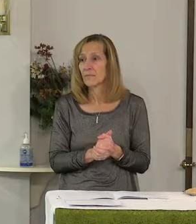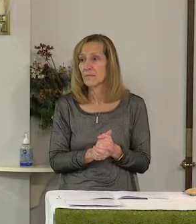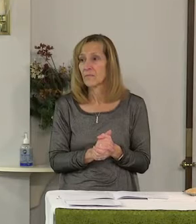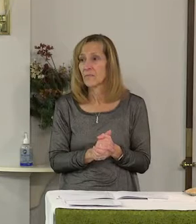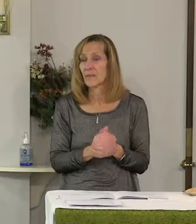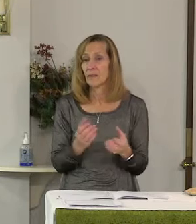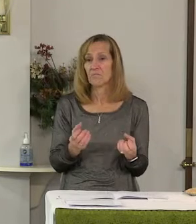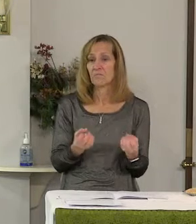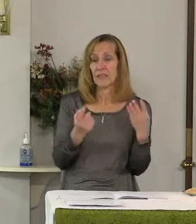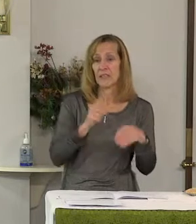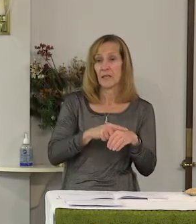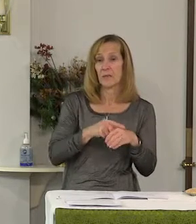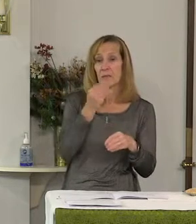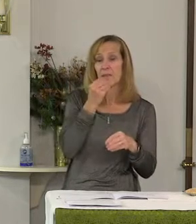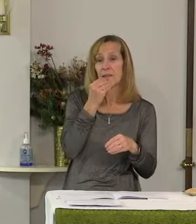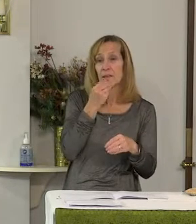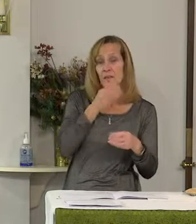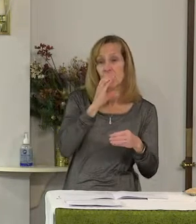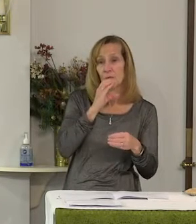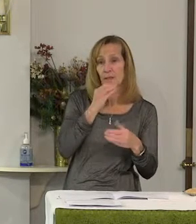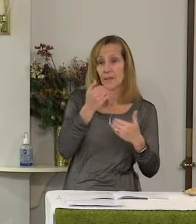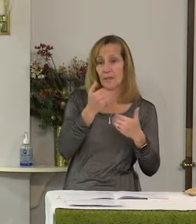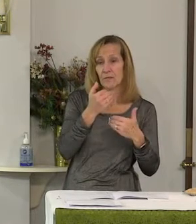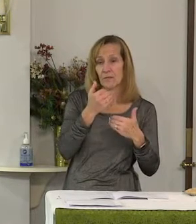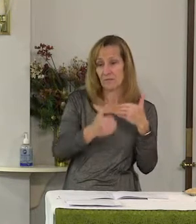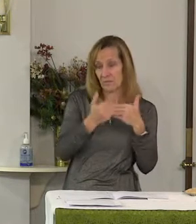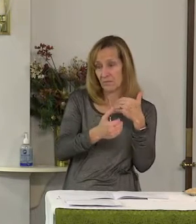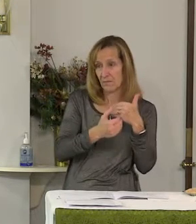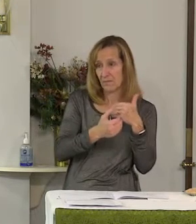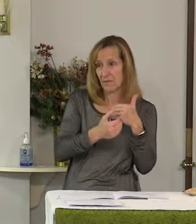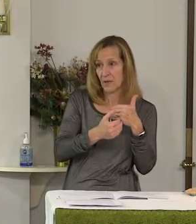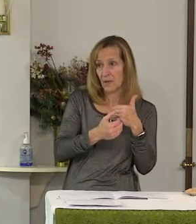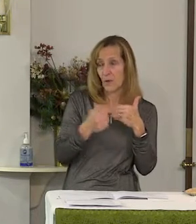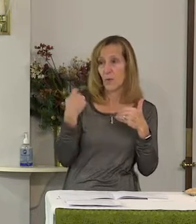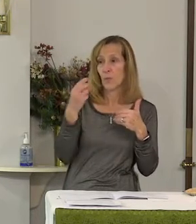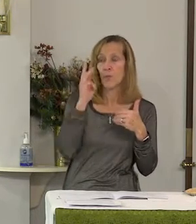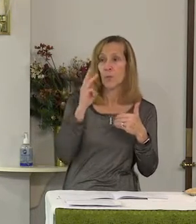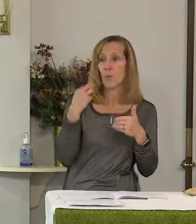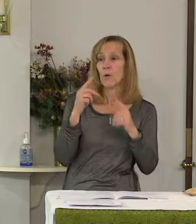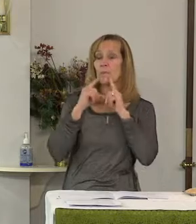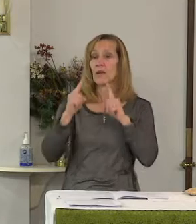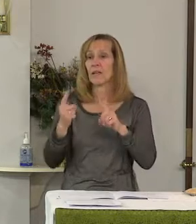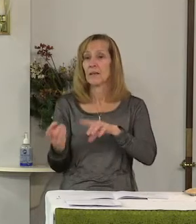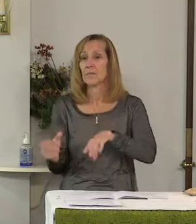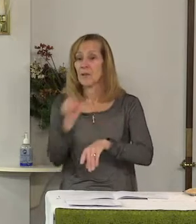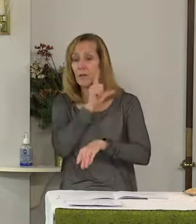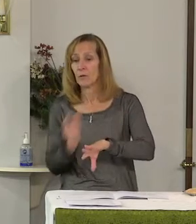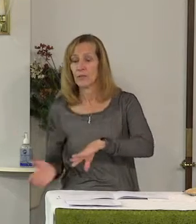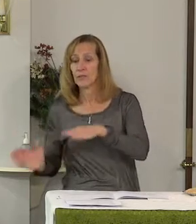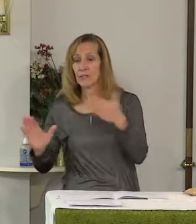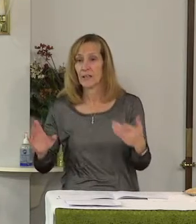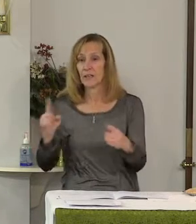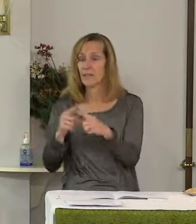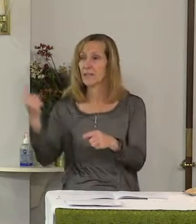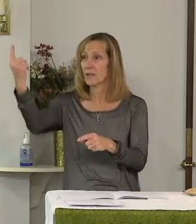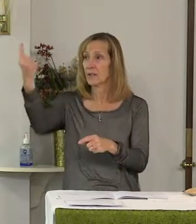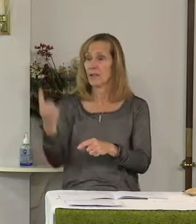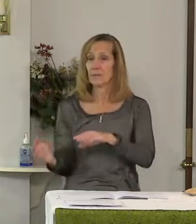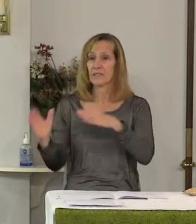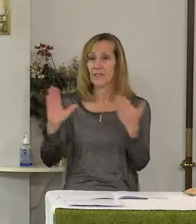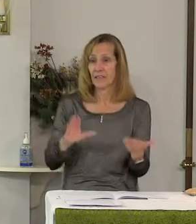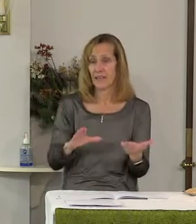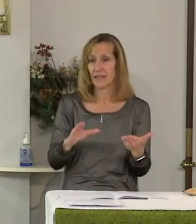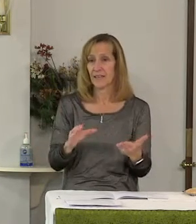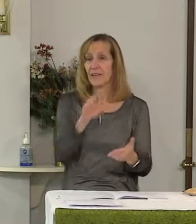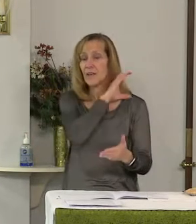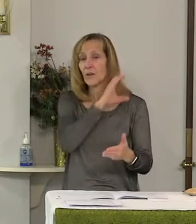For as often as we eat of this bread and drink from this cup, we proclaim the Lord's death until he comes.